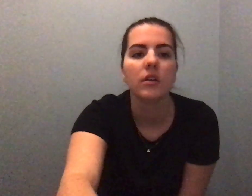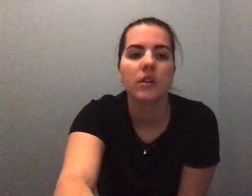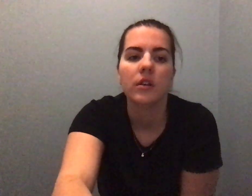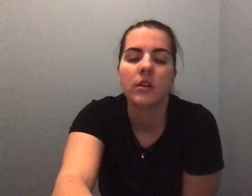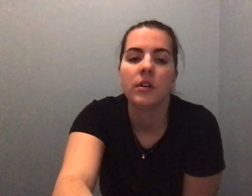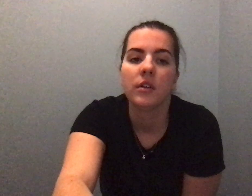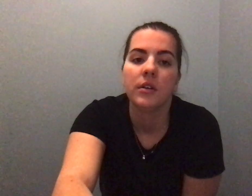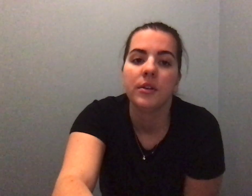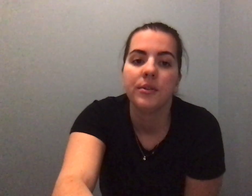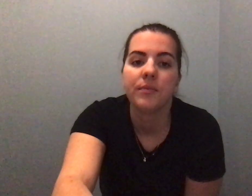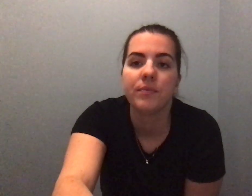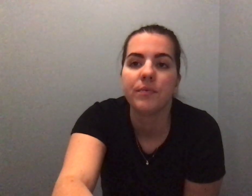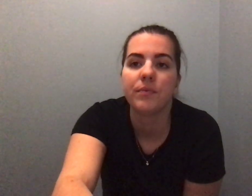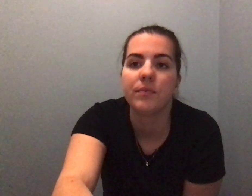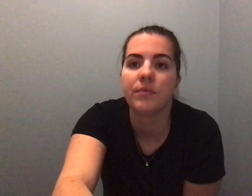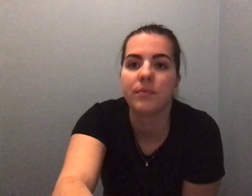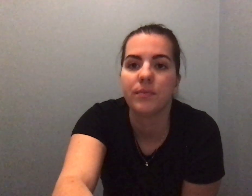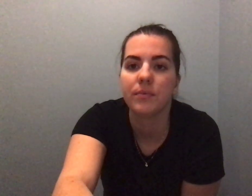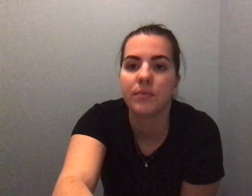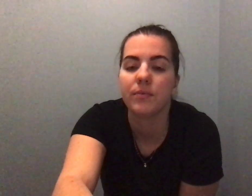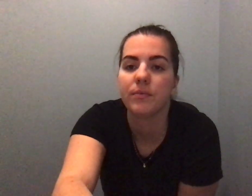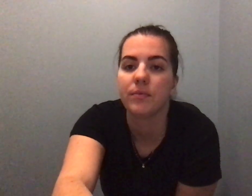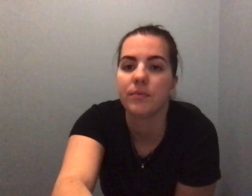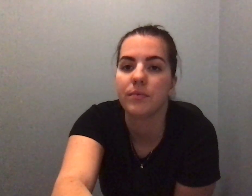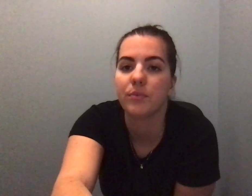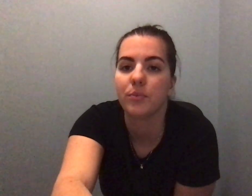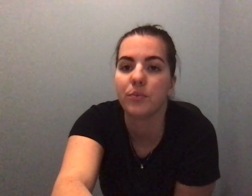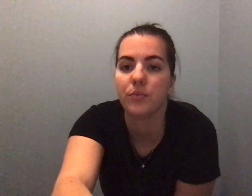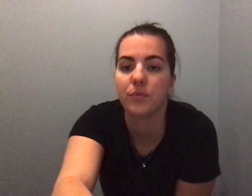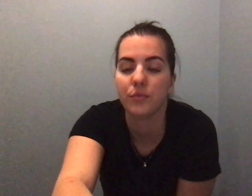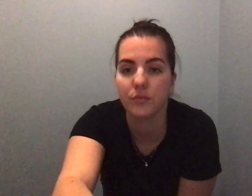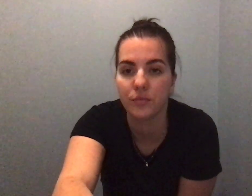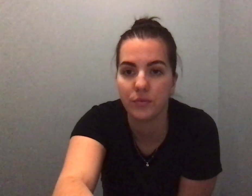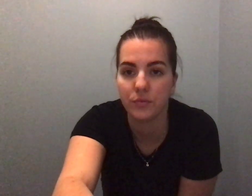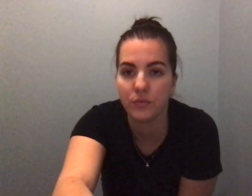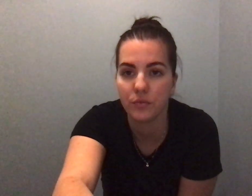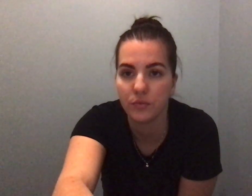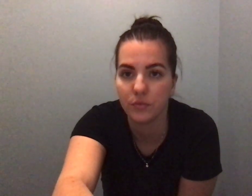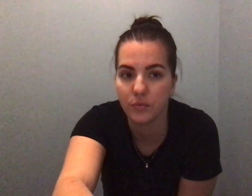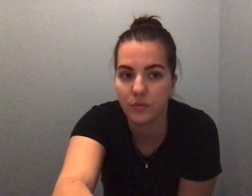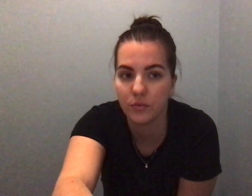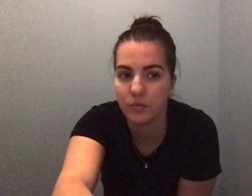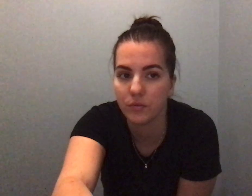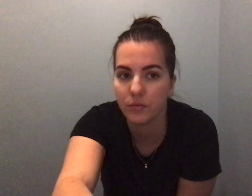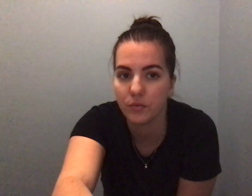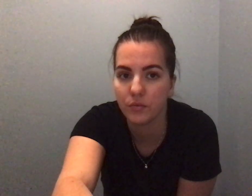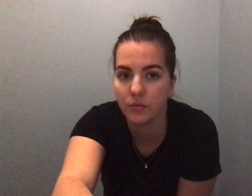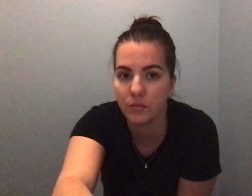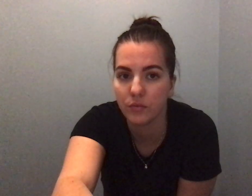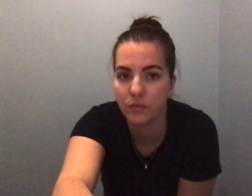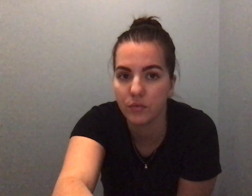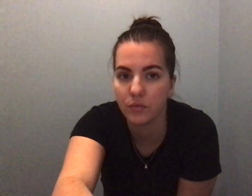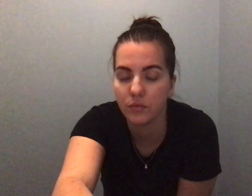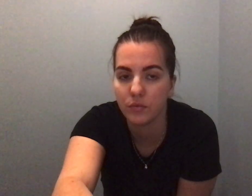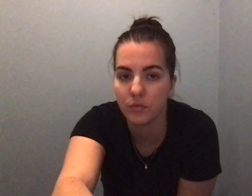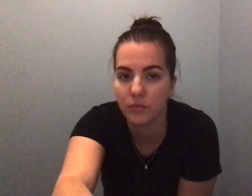And so what we're really doing is transferring energy as thermal energy, or heat. Now heat, if you were to look up heat on the periodic table, you're simply not